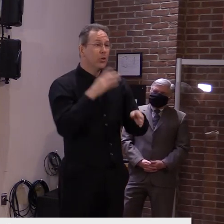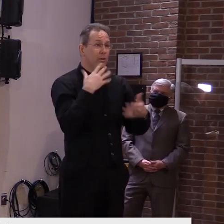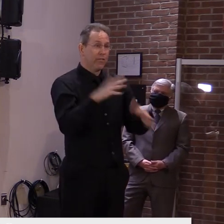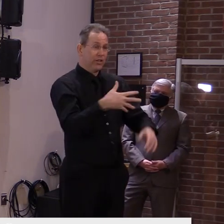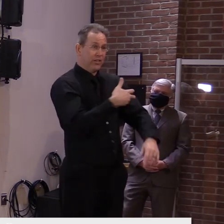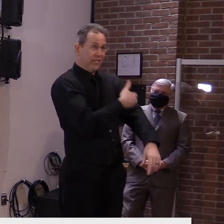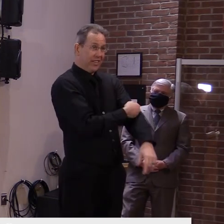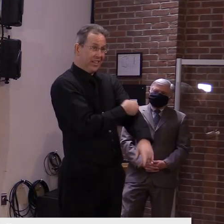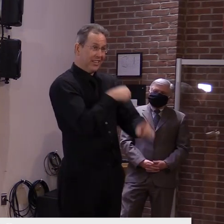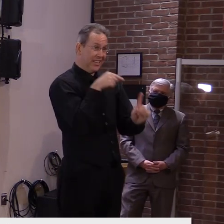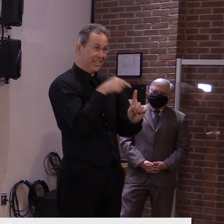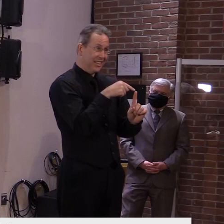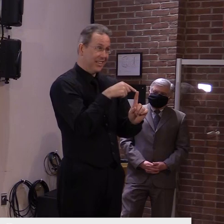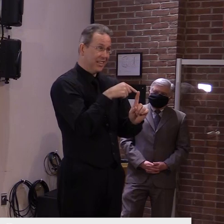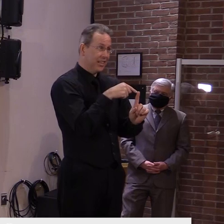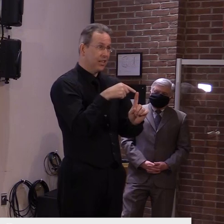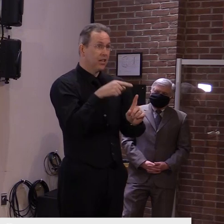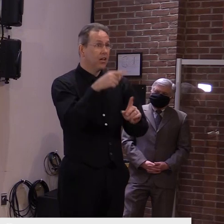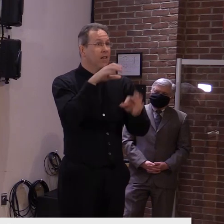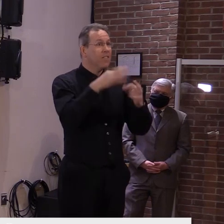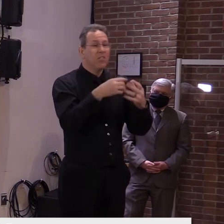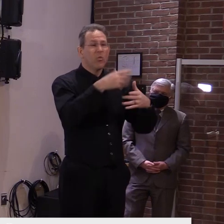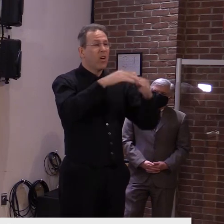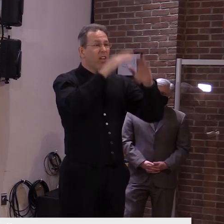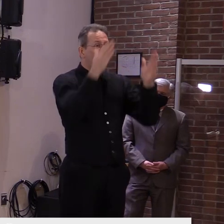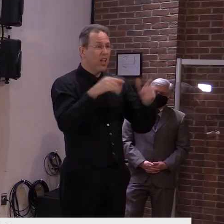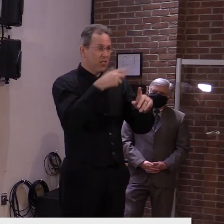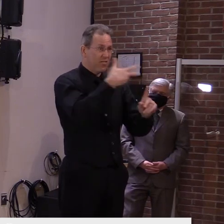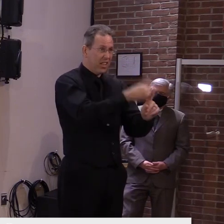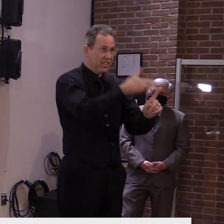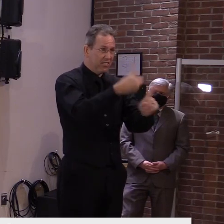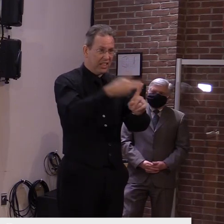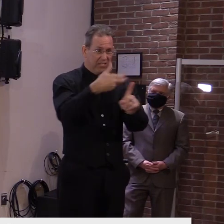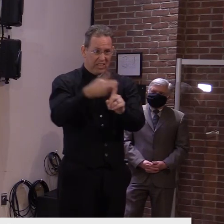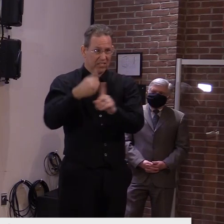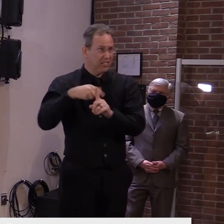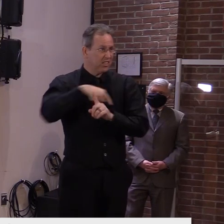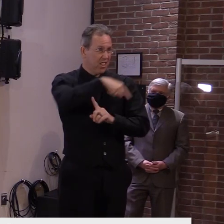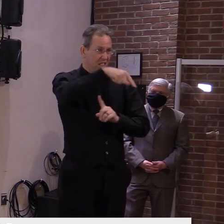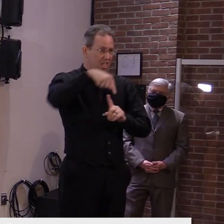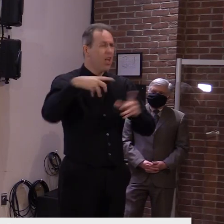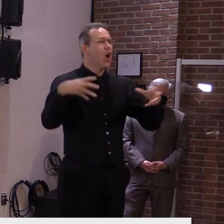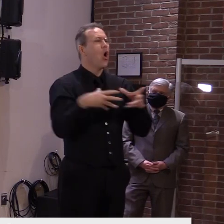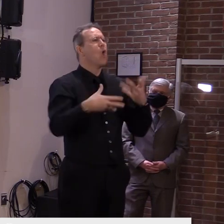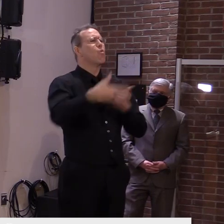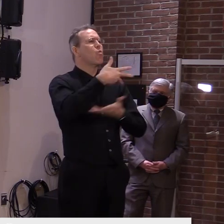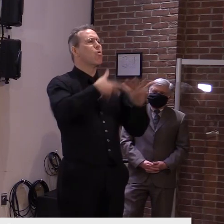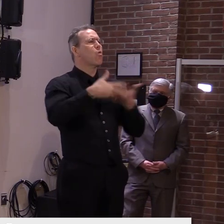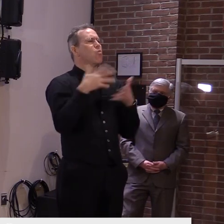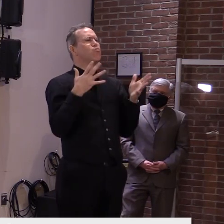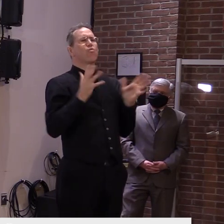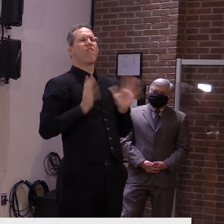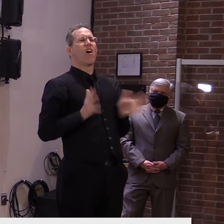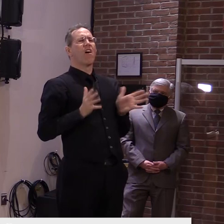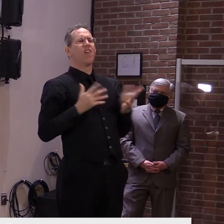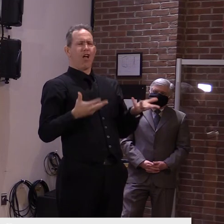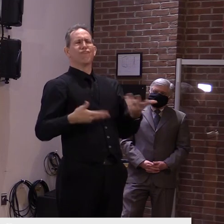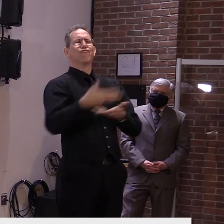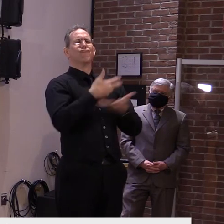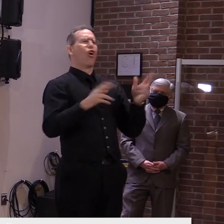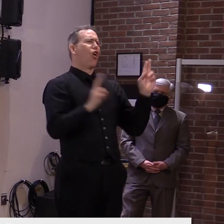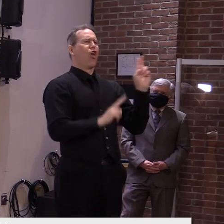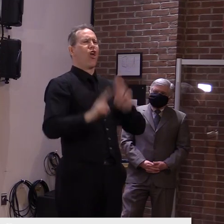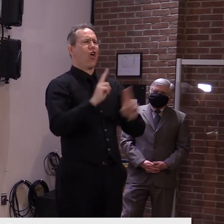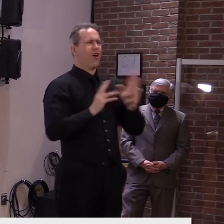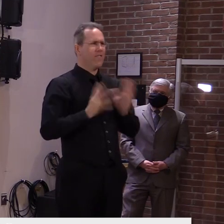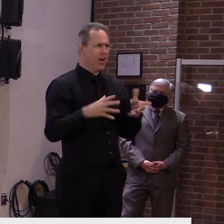to any size. If they're all vaccinated, that's no problem. Within that group, if they had 8 or 10 people